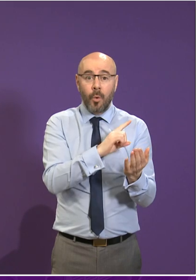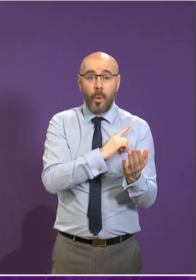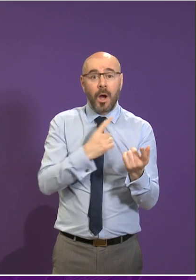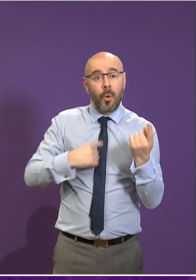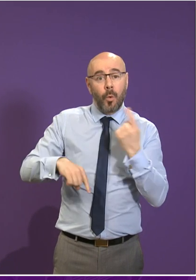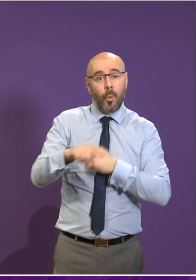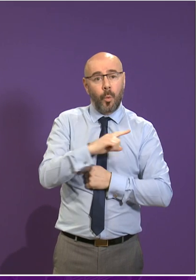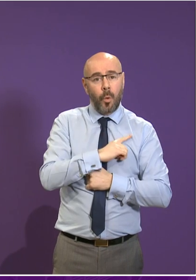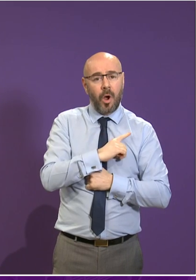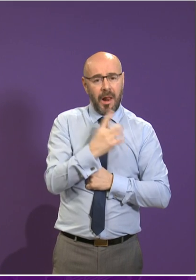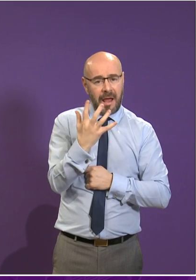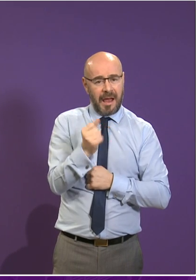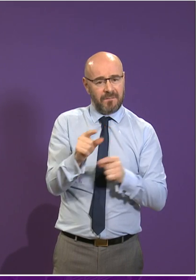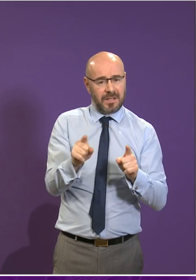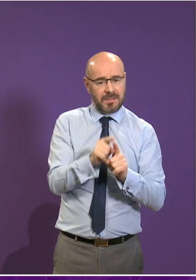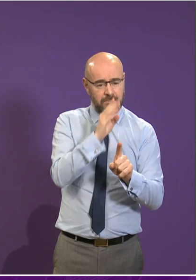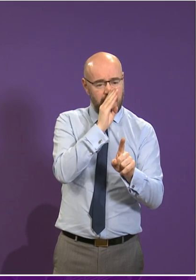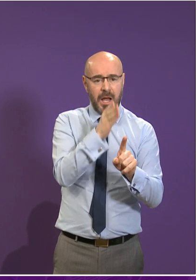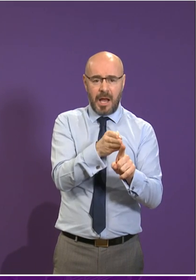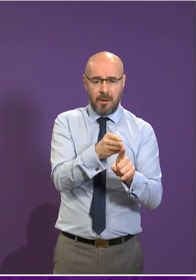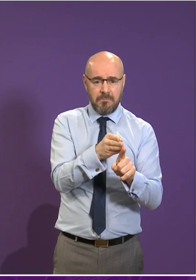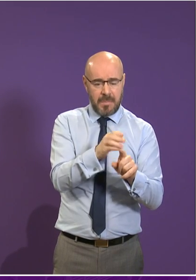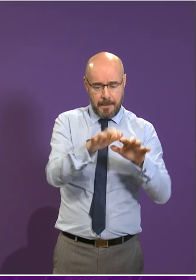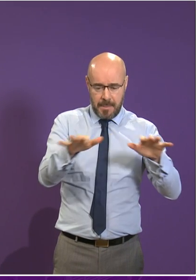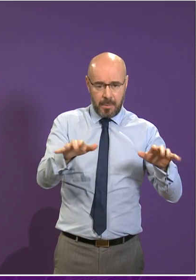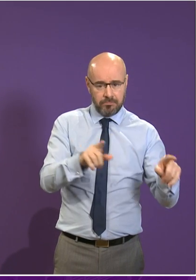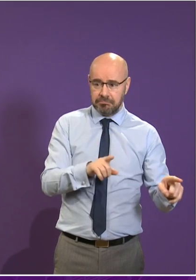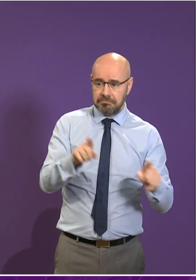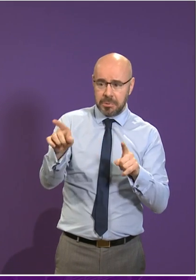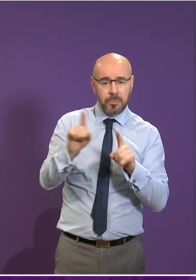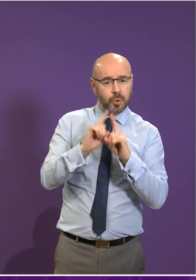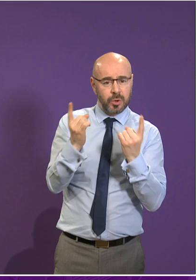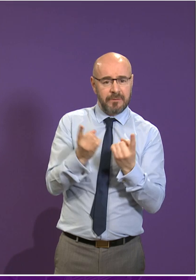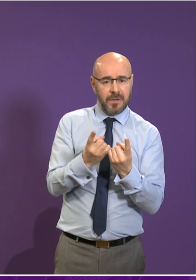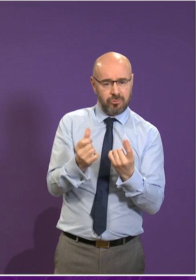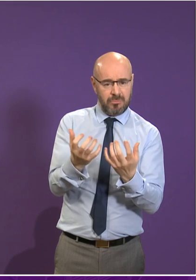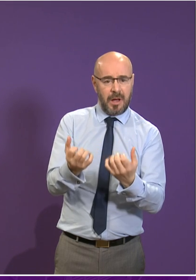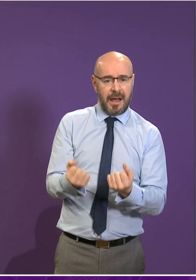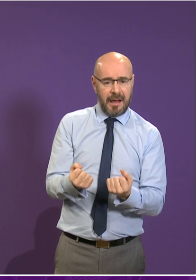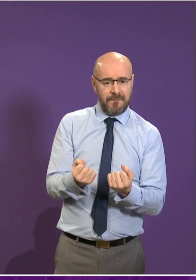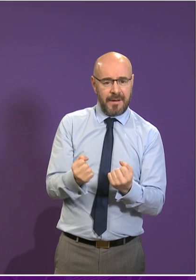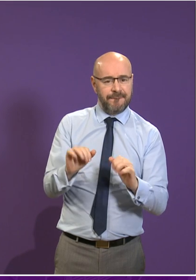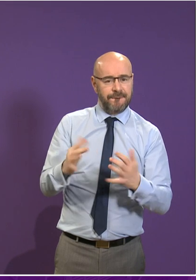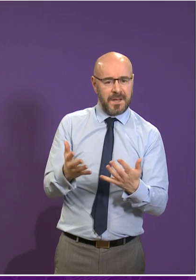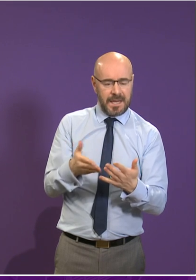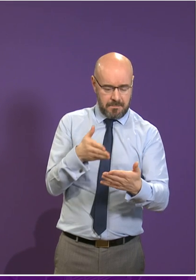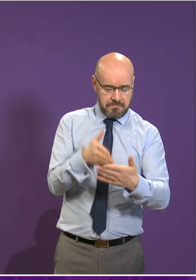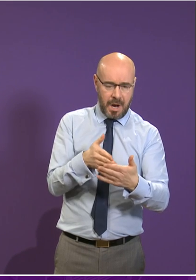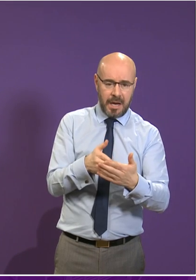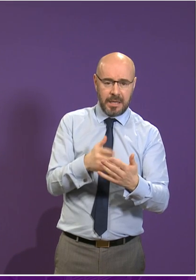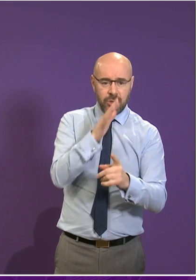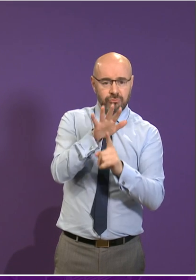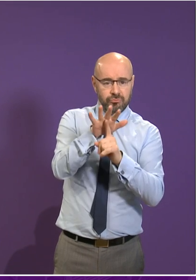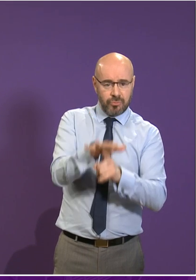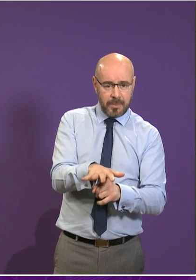aim that disabled people should be able to study at universities without experiencing discrimination and barriers, which could and